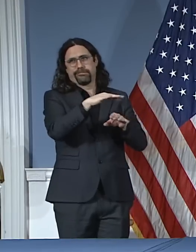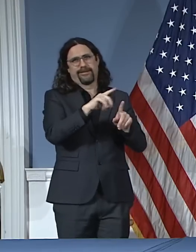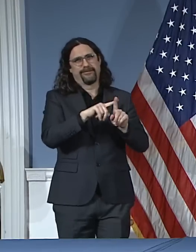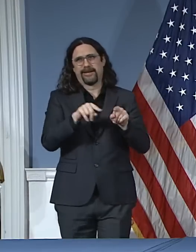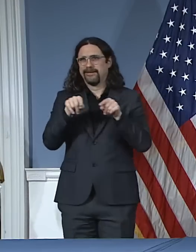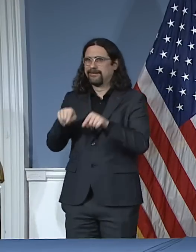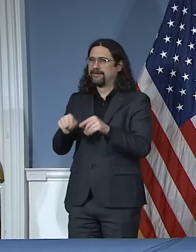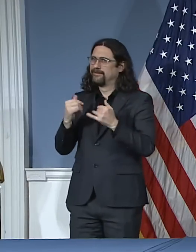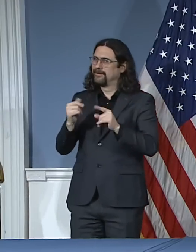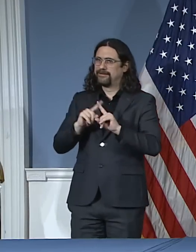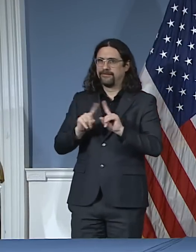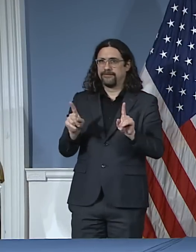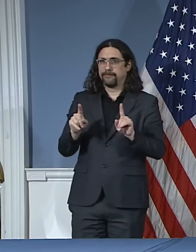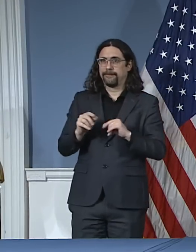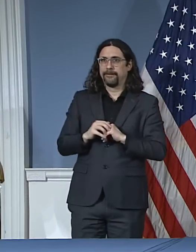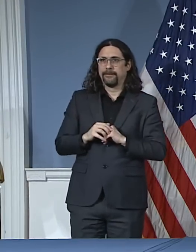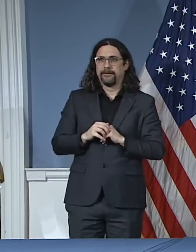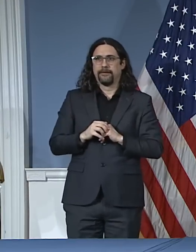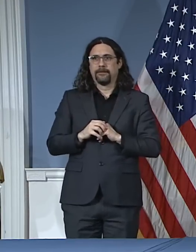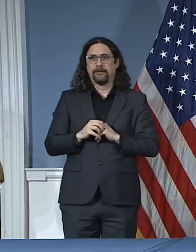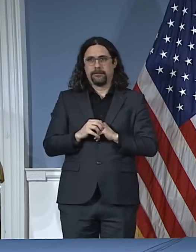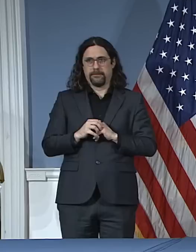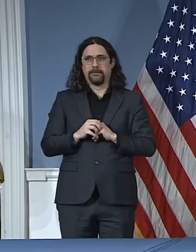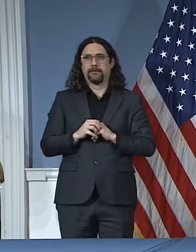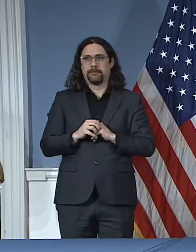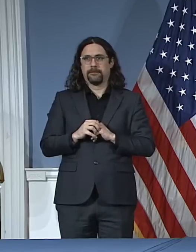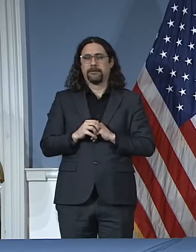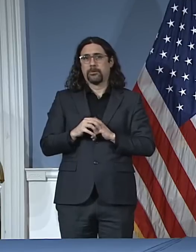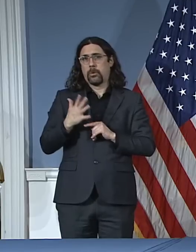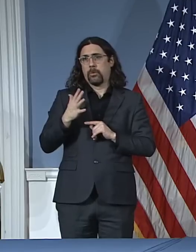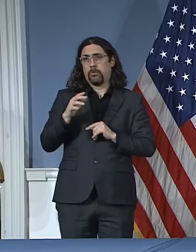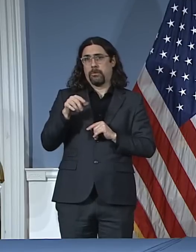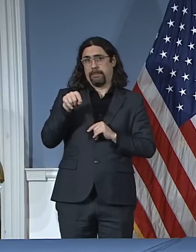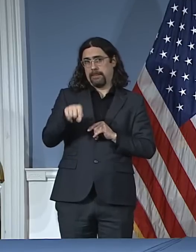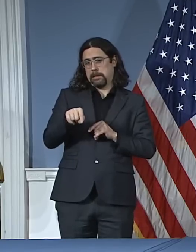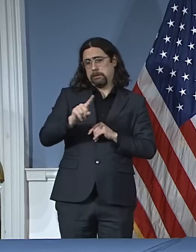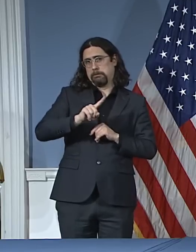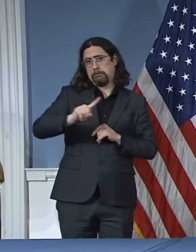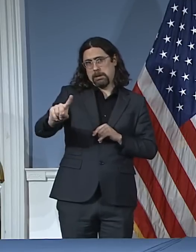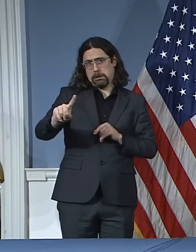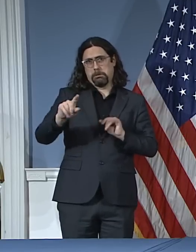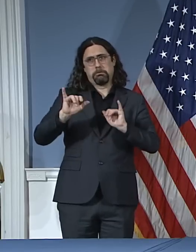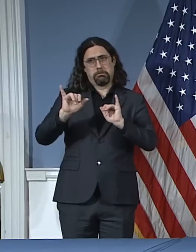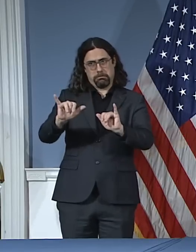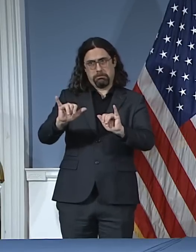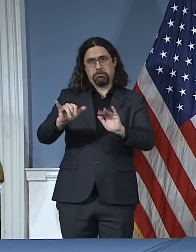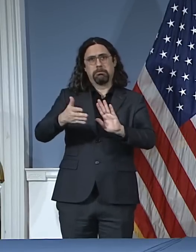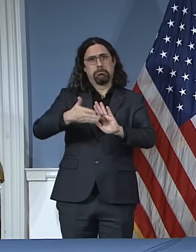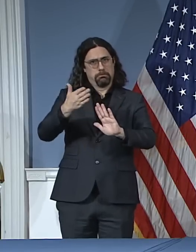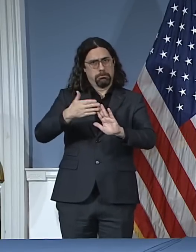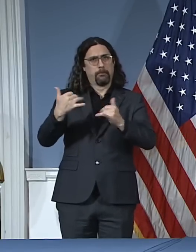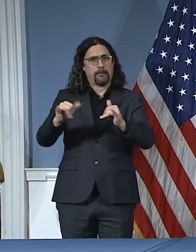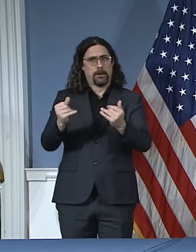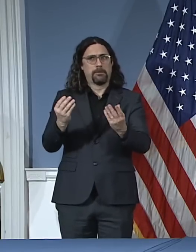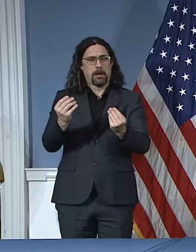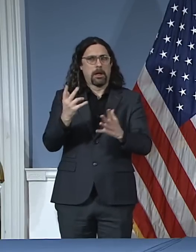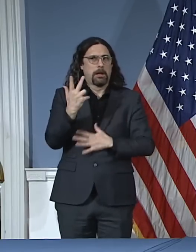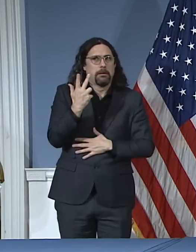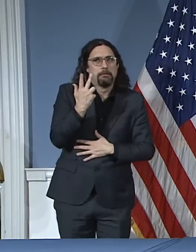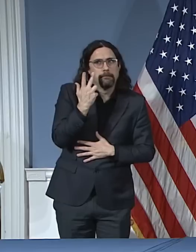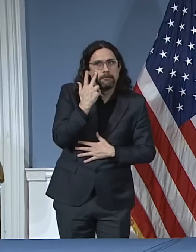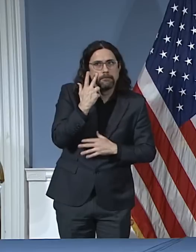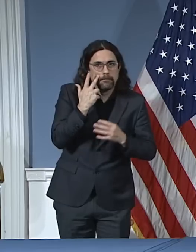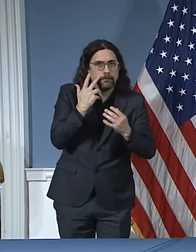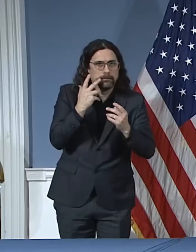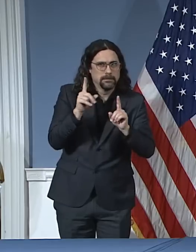want to try it out. We're going to say to parents, look, here's the reality. If you're going to go on a playground, you have to